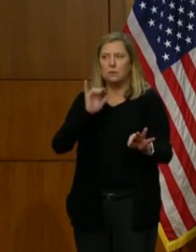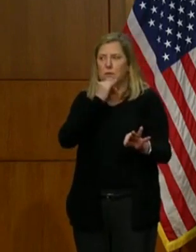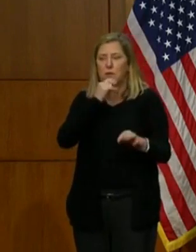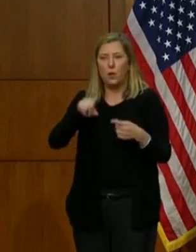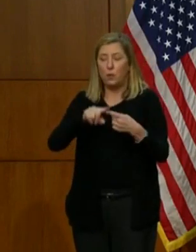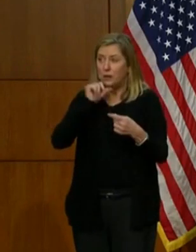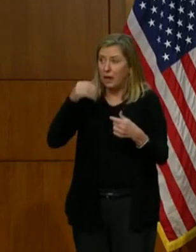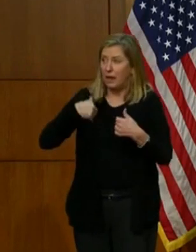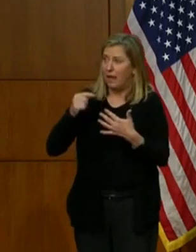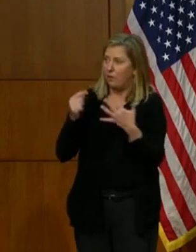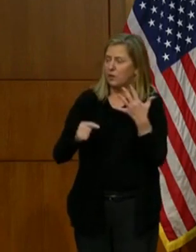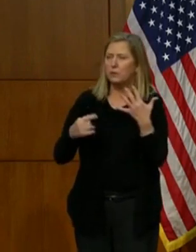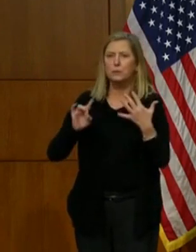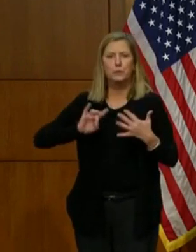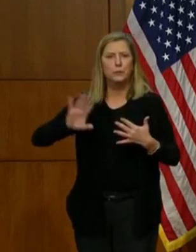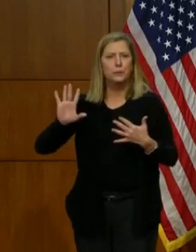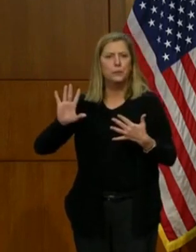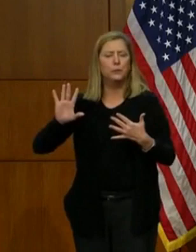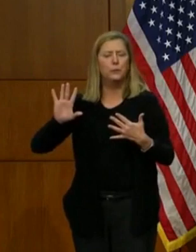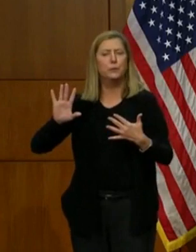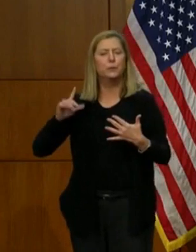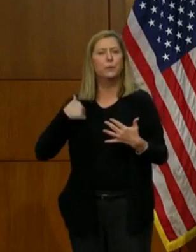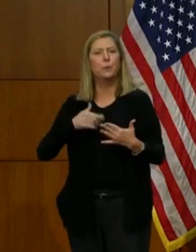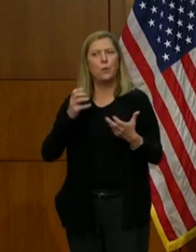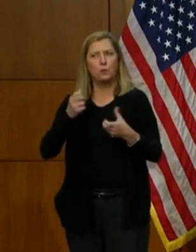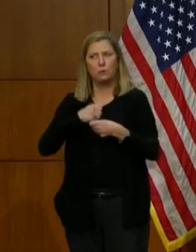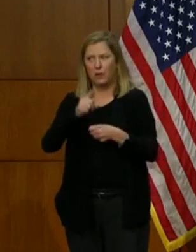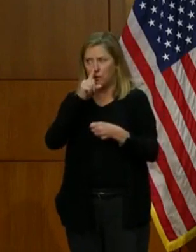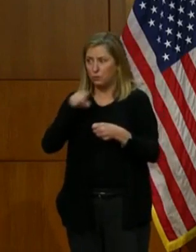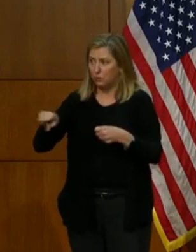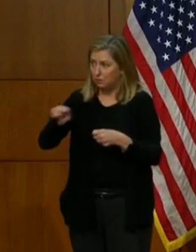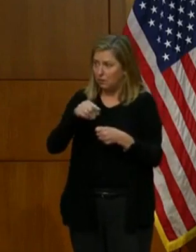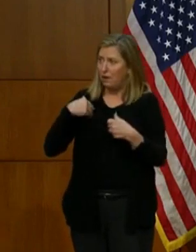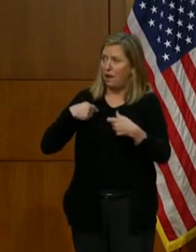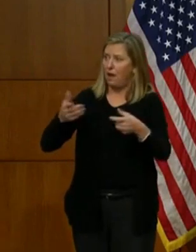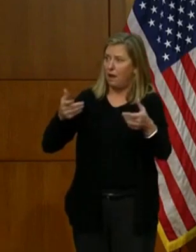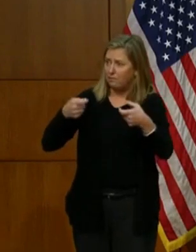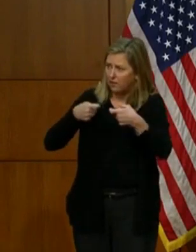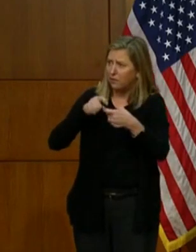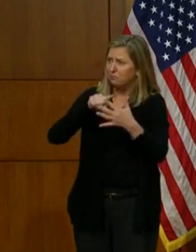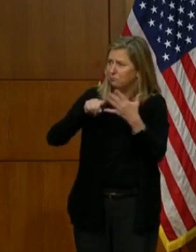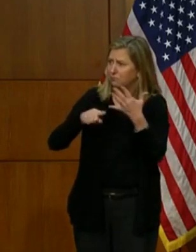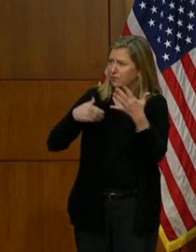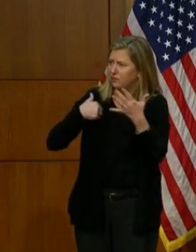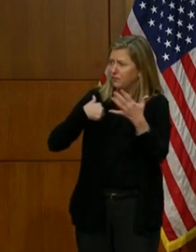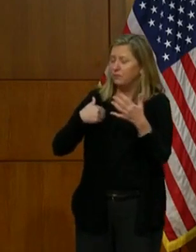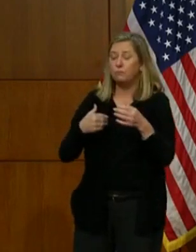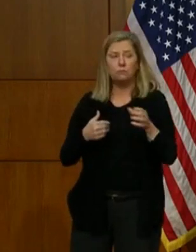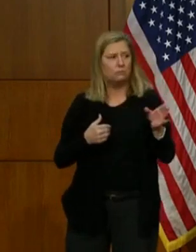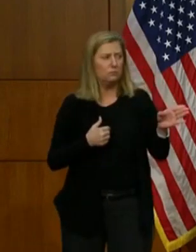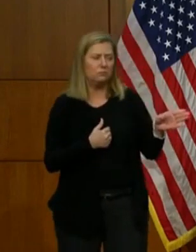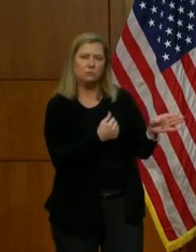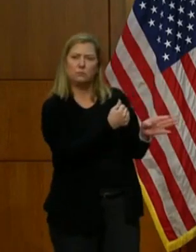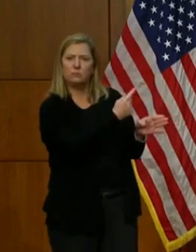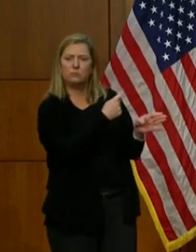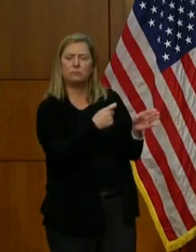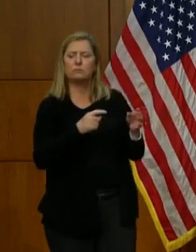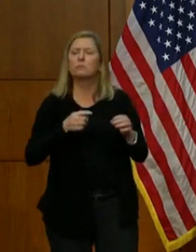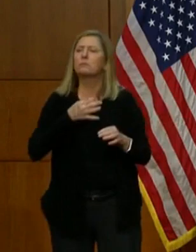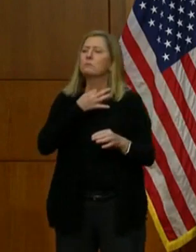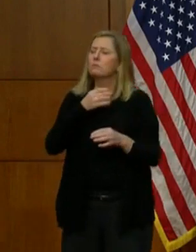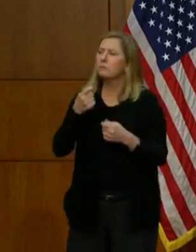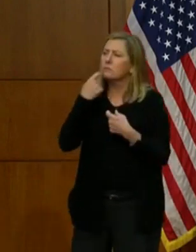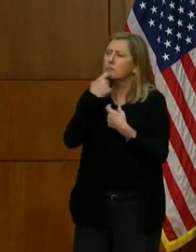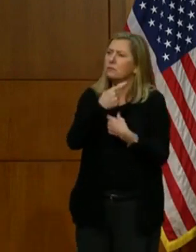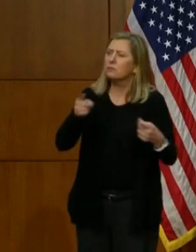when we don't have these. And we'll do everything that we can to make sure that these people have the services they need. And then just to follow up on your announcement